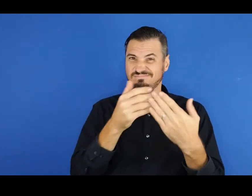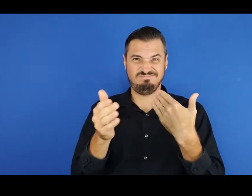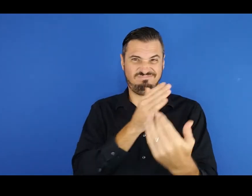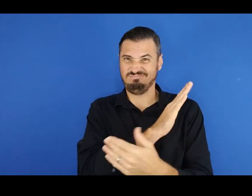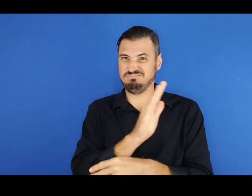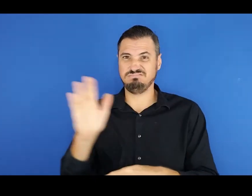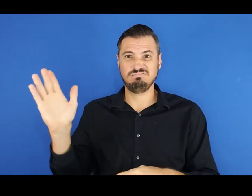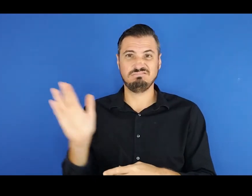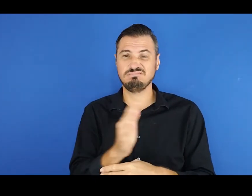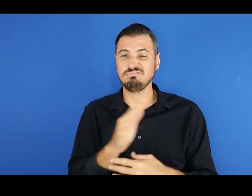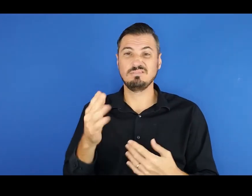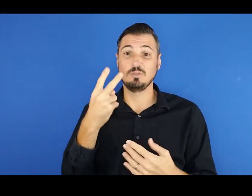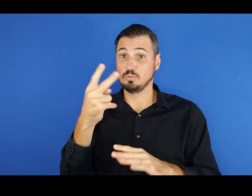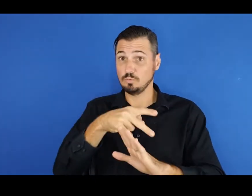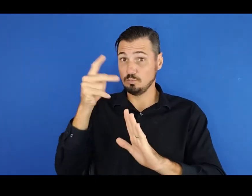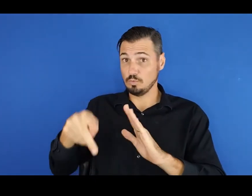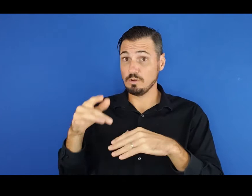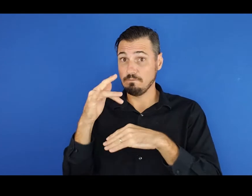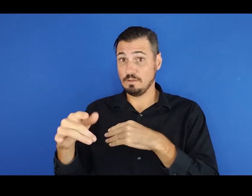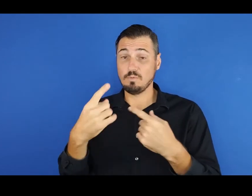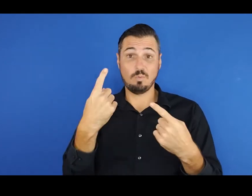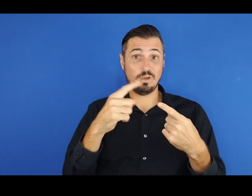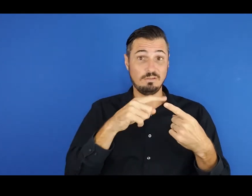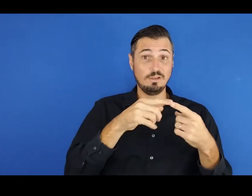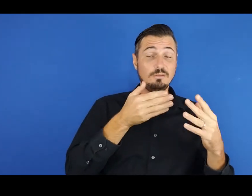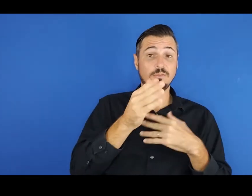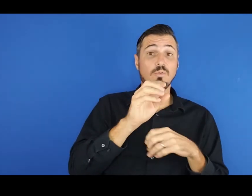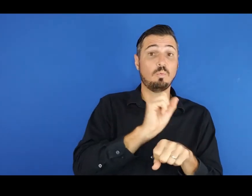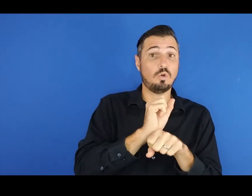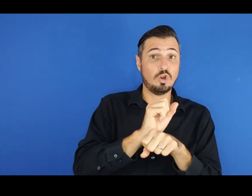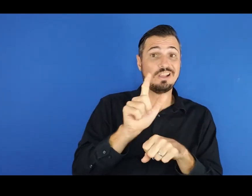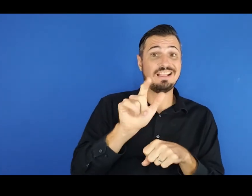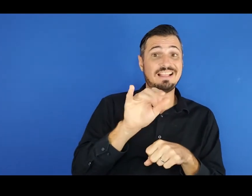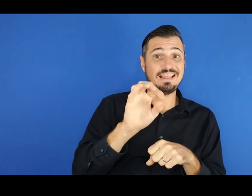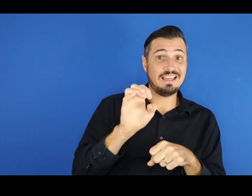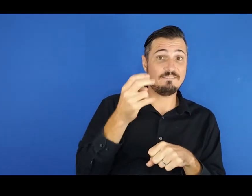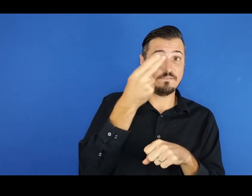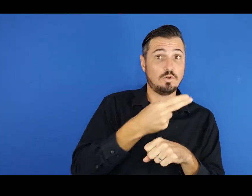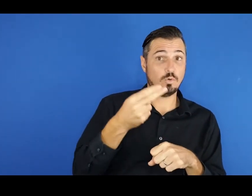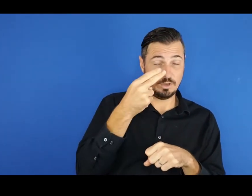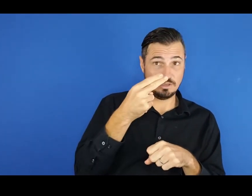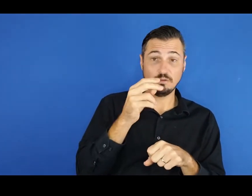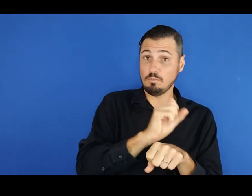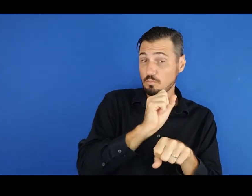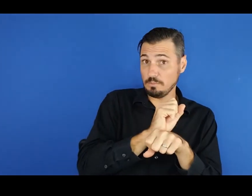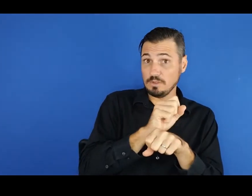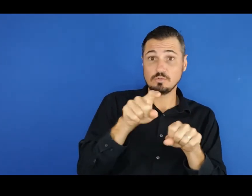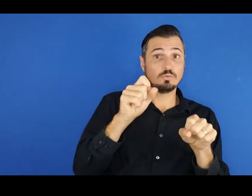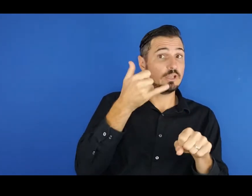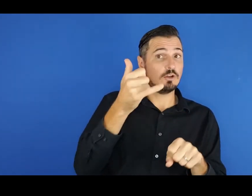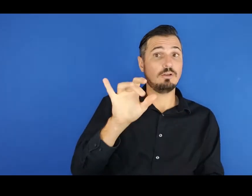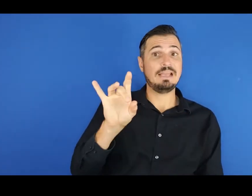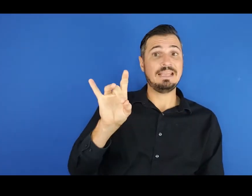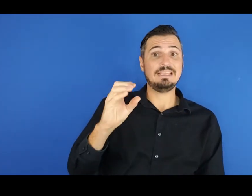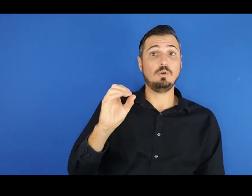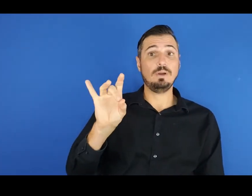for counseling. One is run through Work Life Hawaii. To make an appointment, call